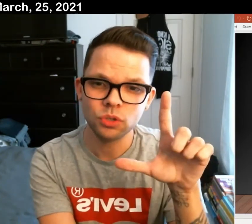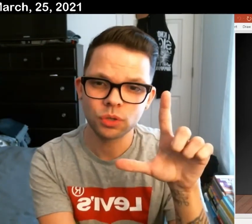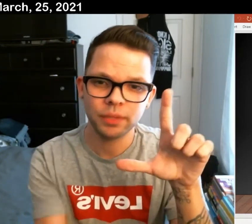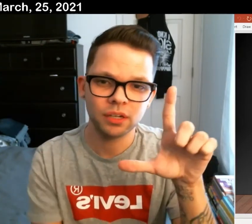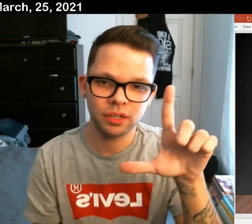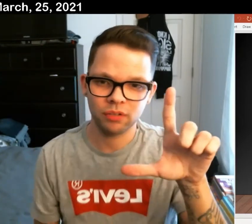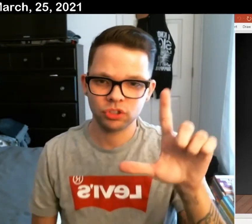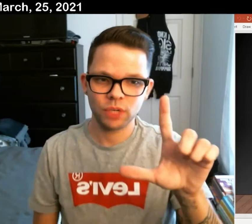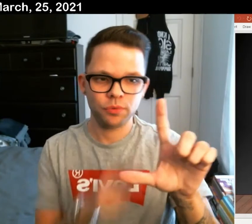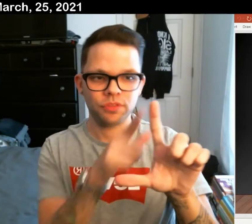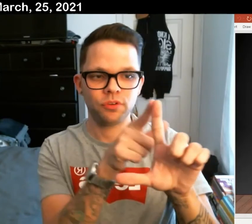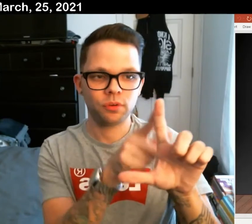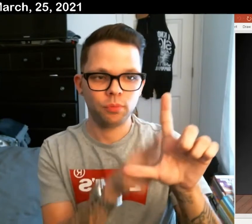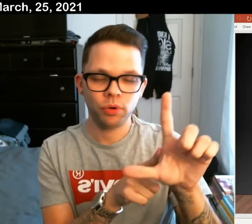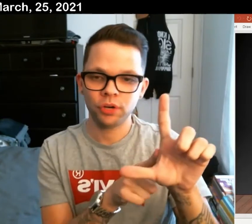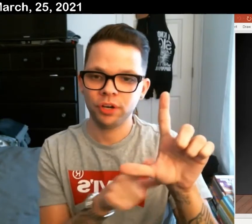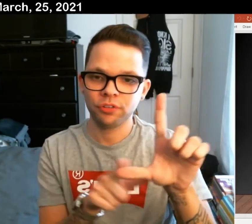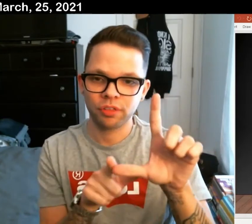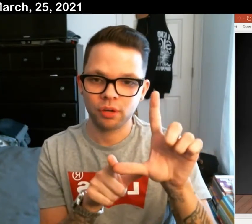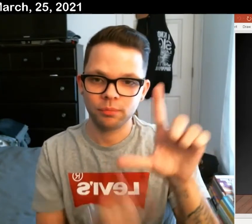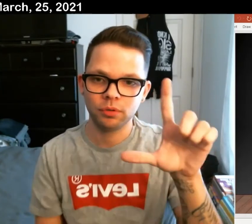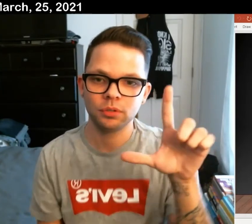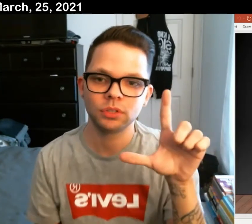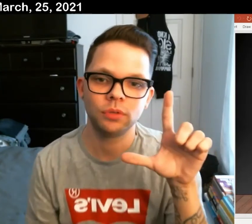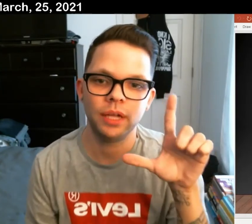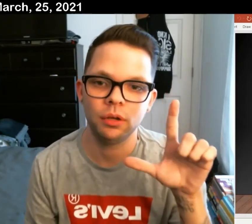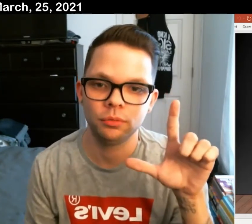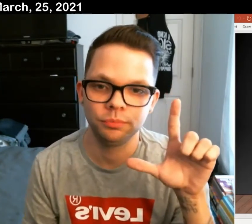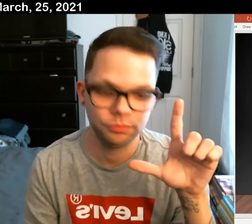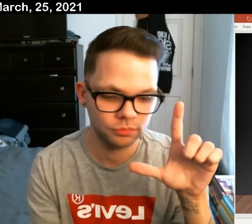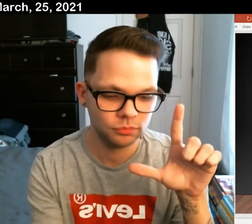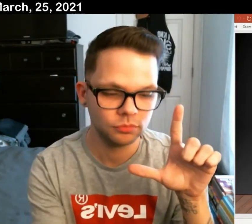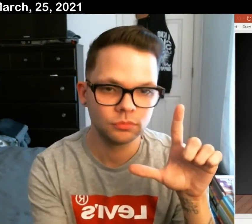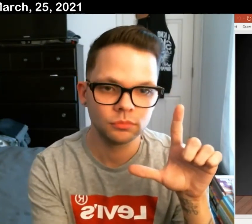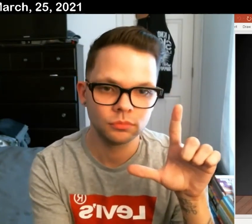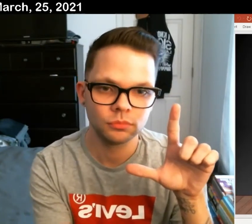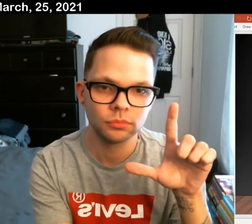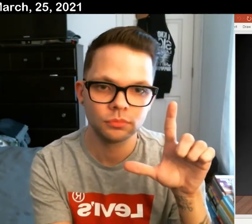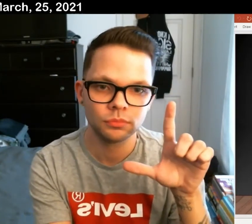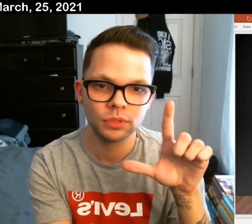L, you want to make an L shape with your pointer and your thumb. So L.